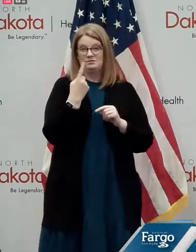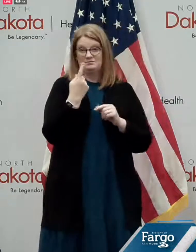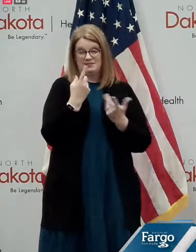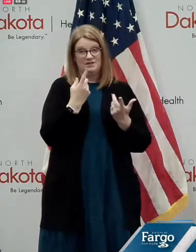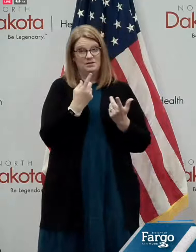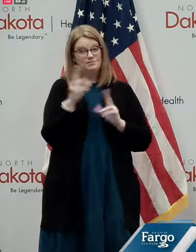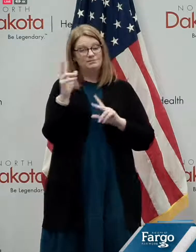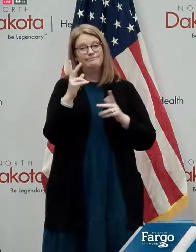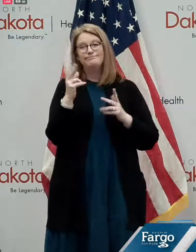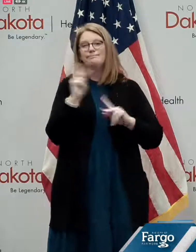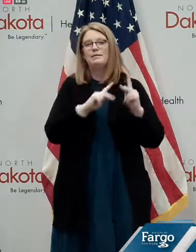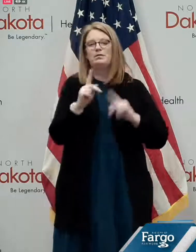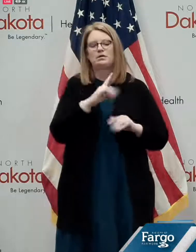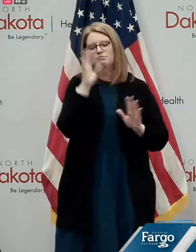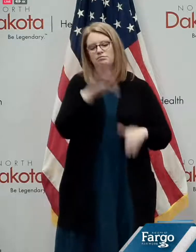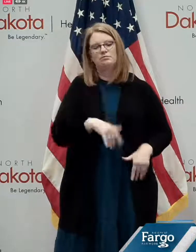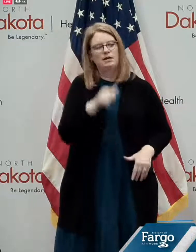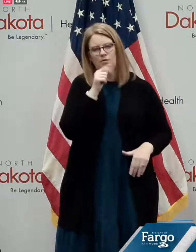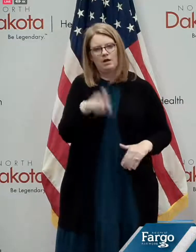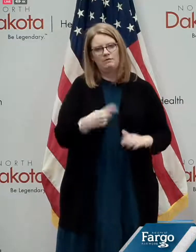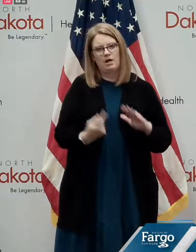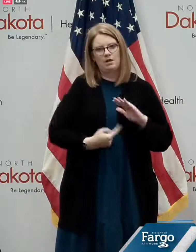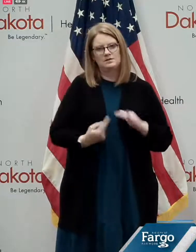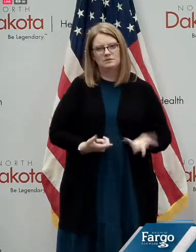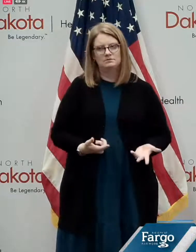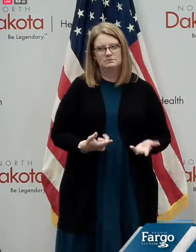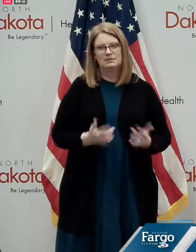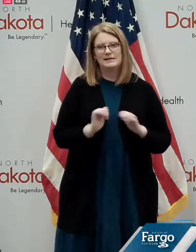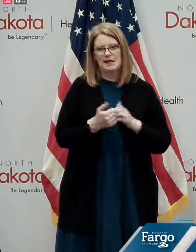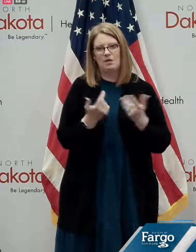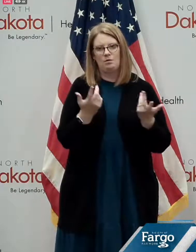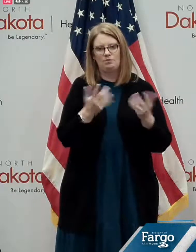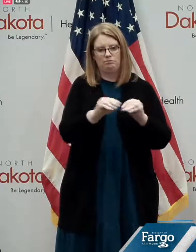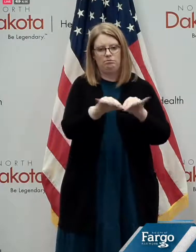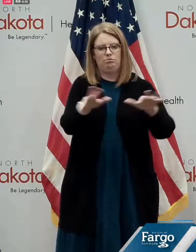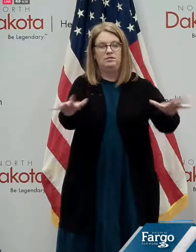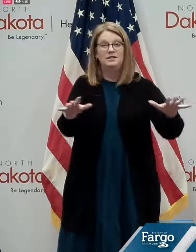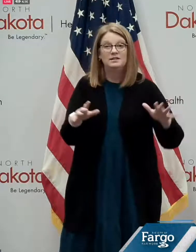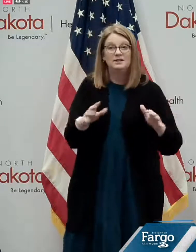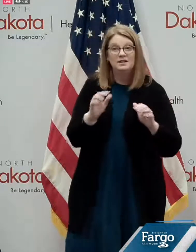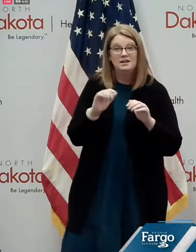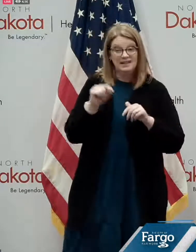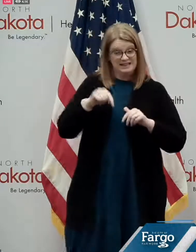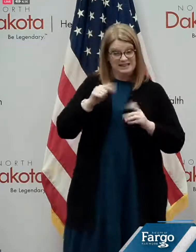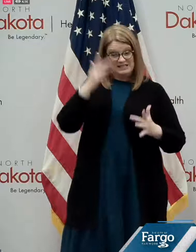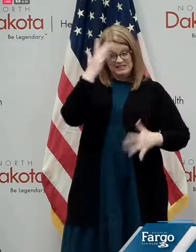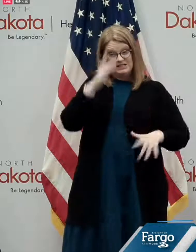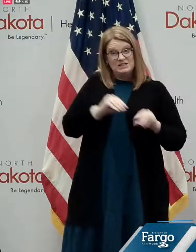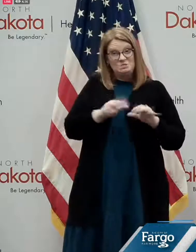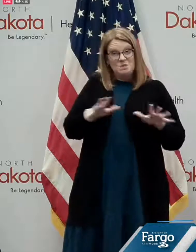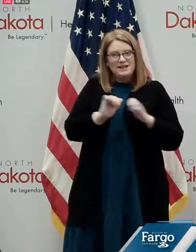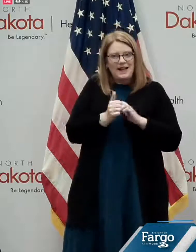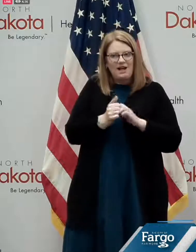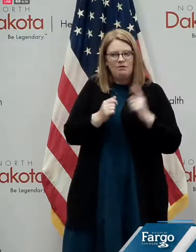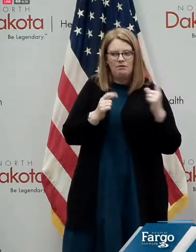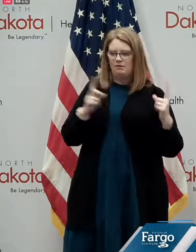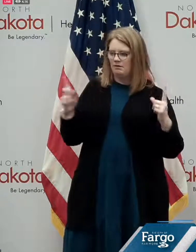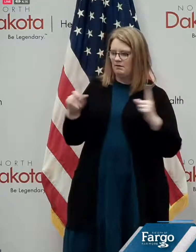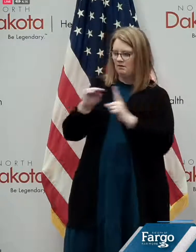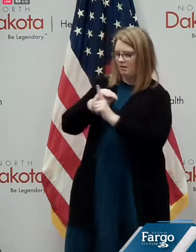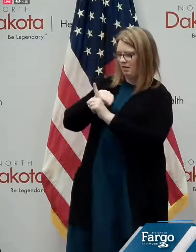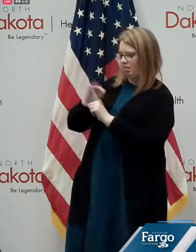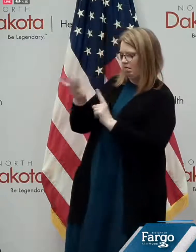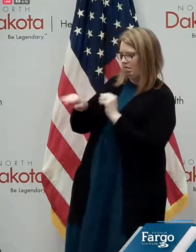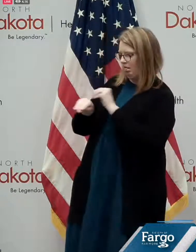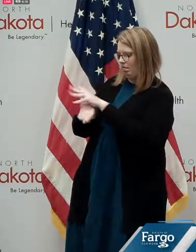keeps spreading. As a matter of fact, the only way this disease can keep spreading is human to human, and because it needs a host to be